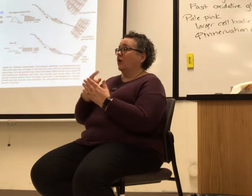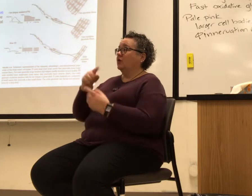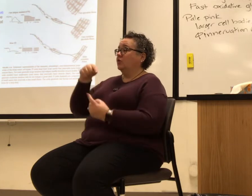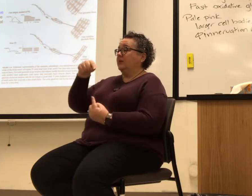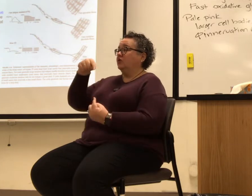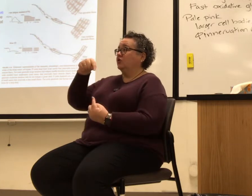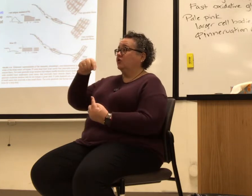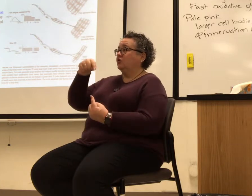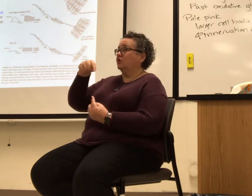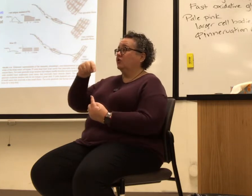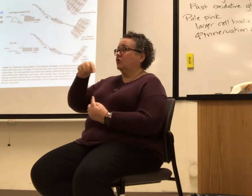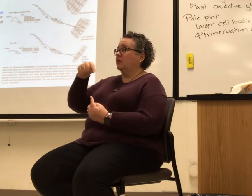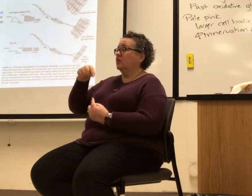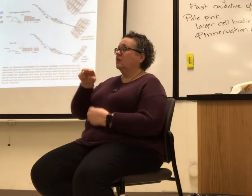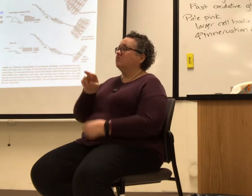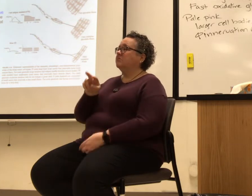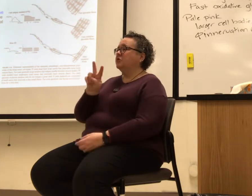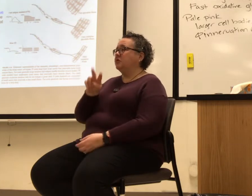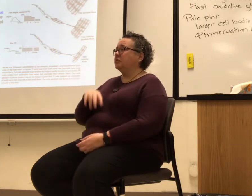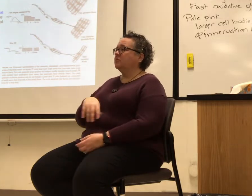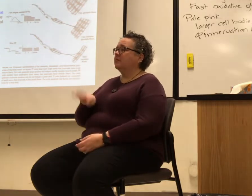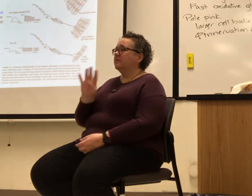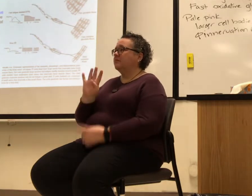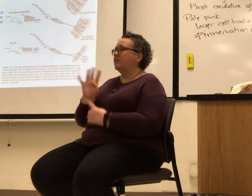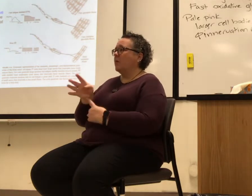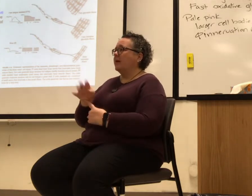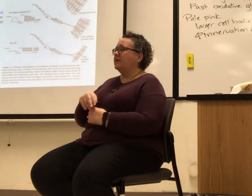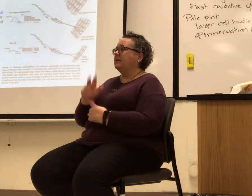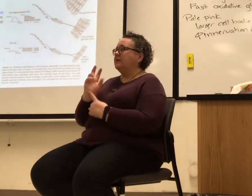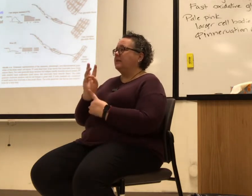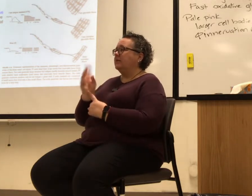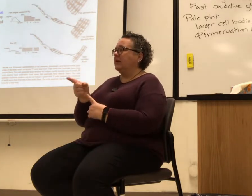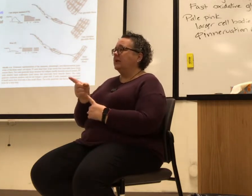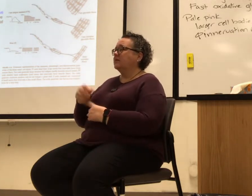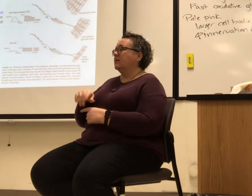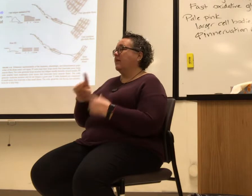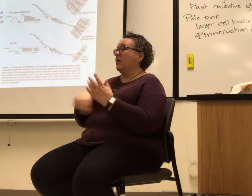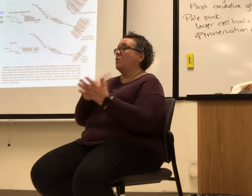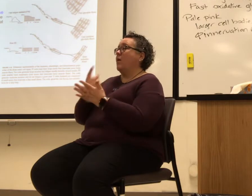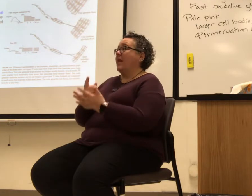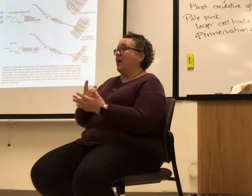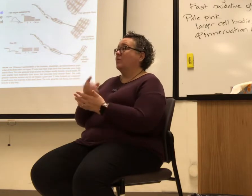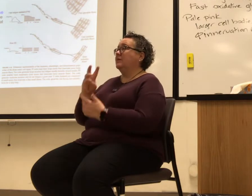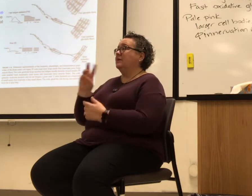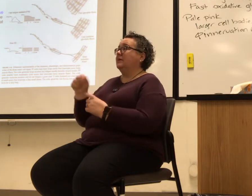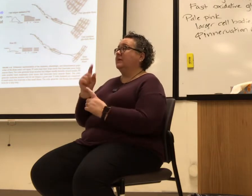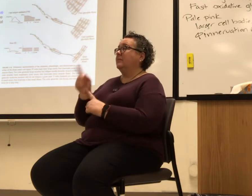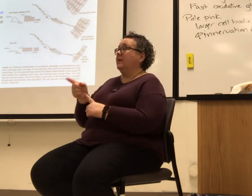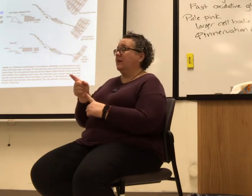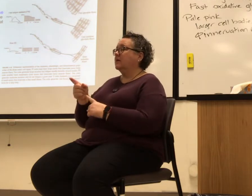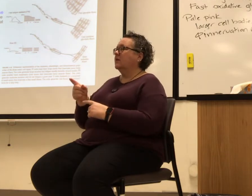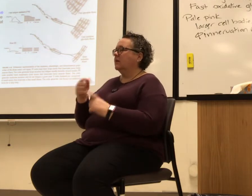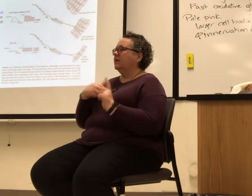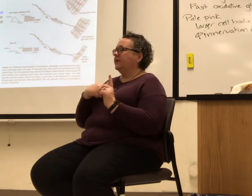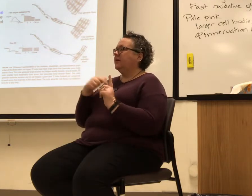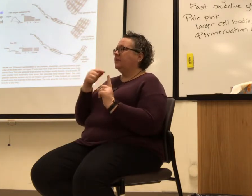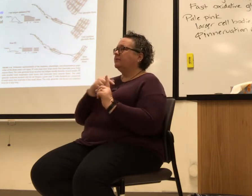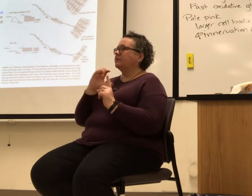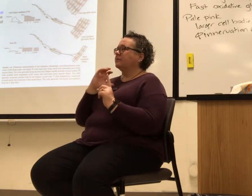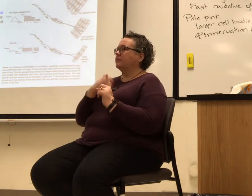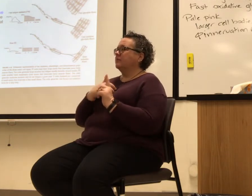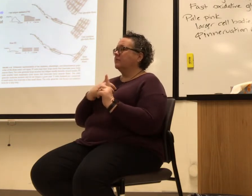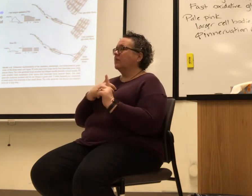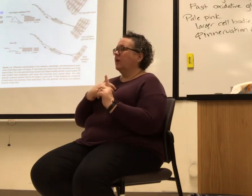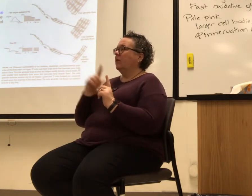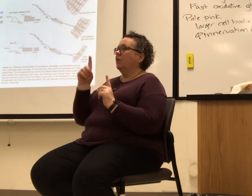first 2, 4, 6 minutes, then out to an hour, 60 minutes, here's our, you know,